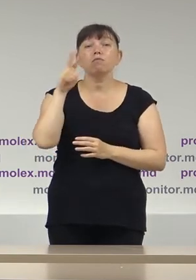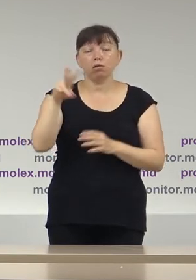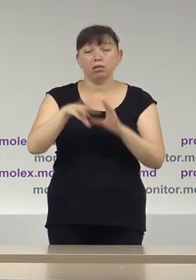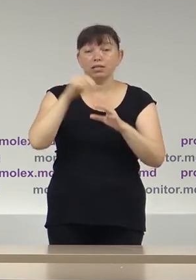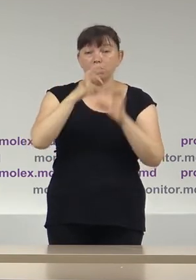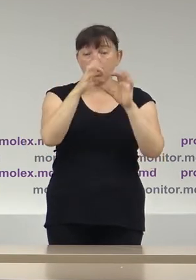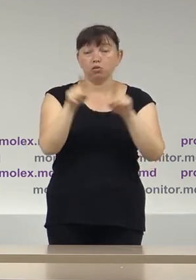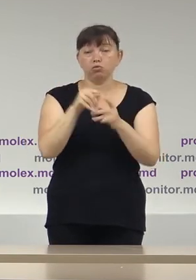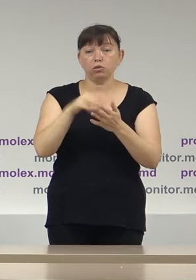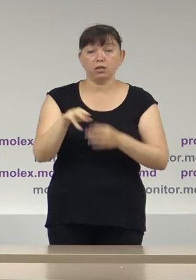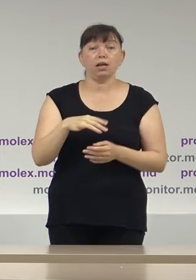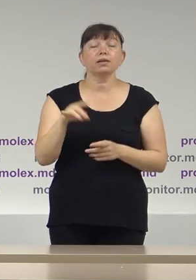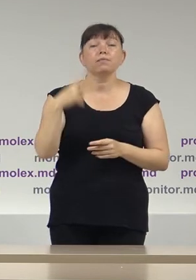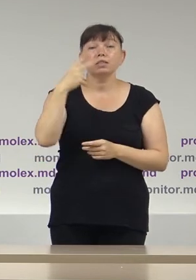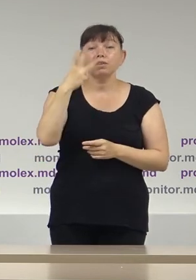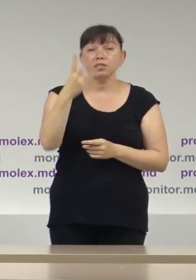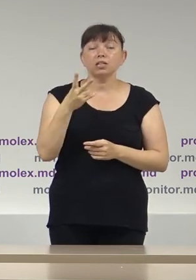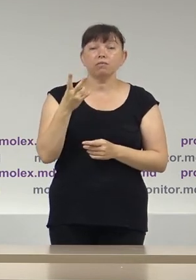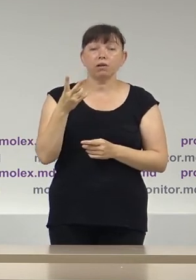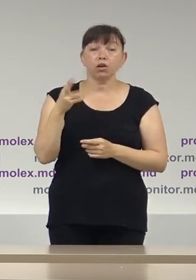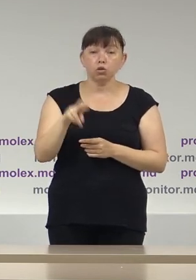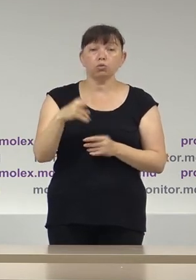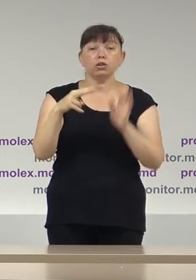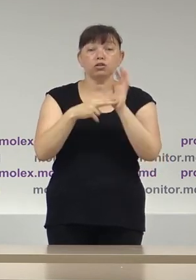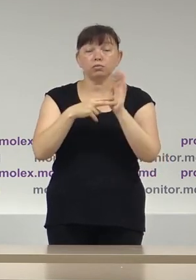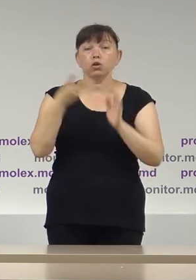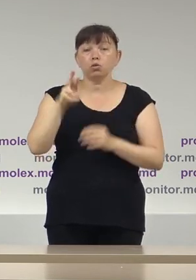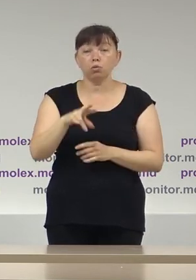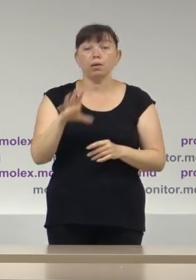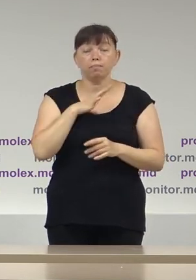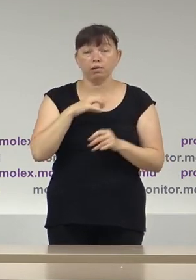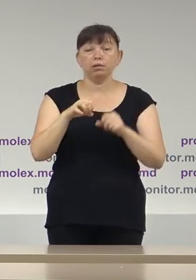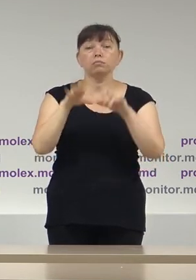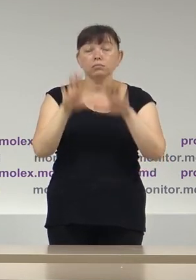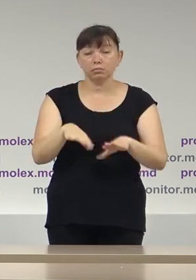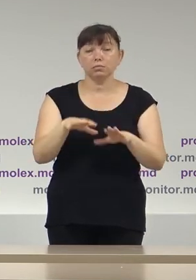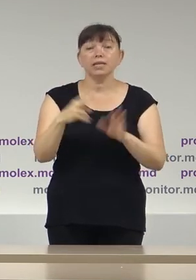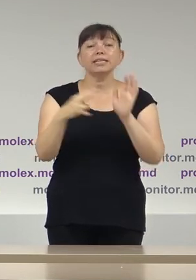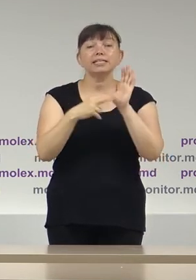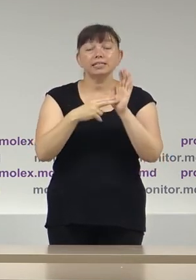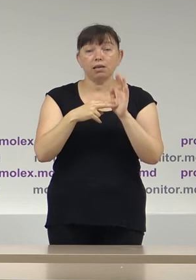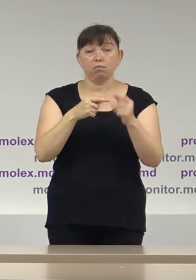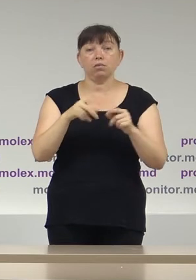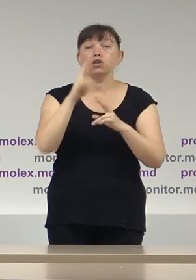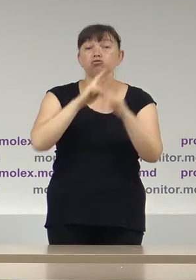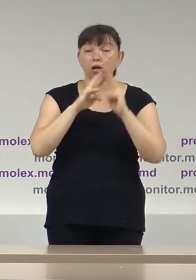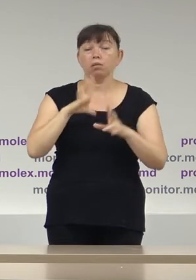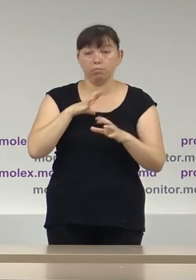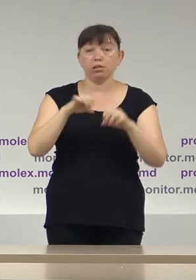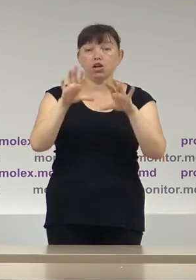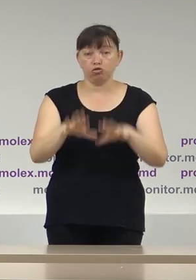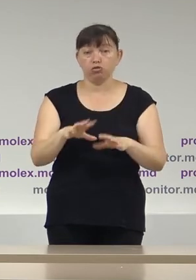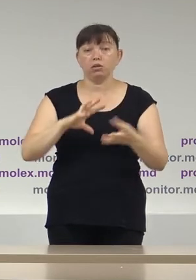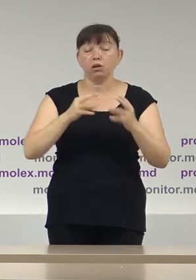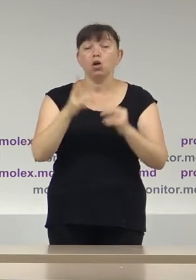one regarding the registration of electoral symbol. At the same time, on between 23rd June and 7 July, the Court of